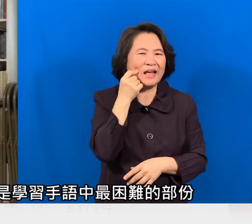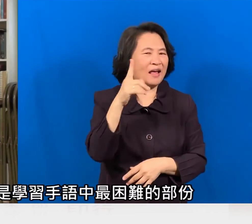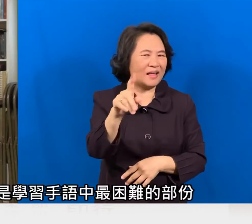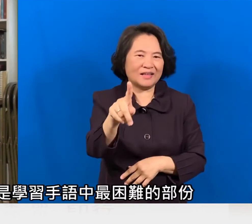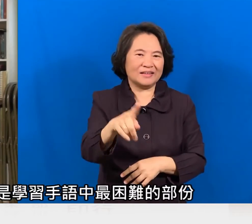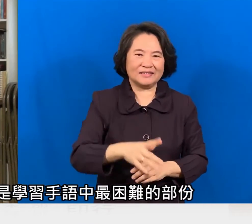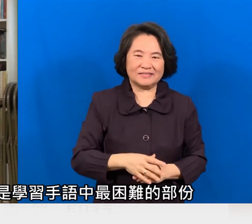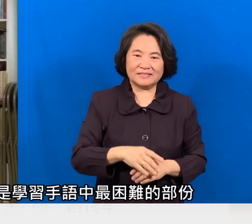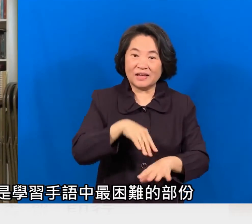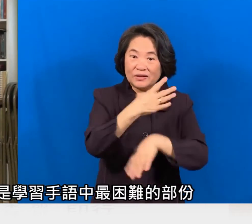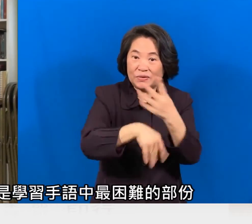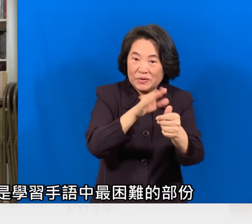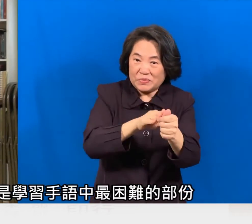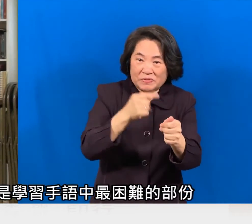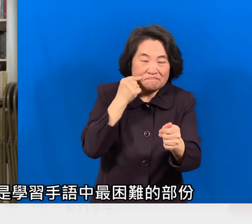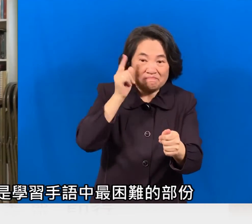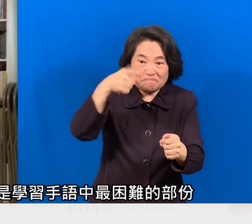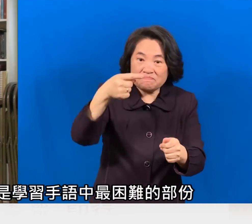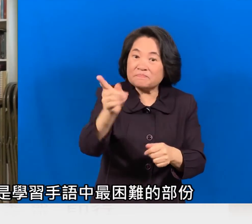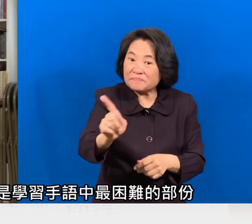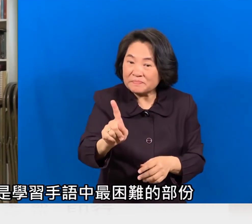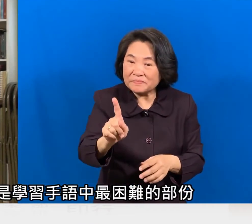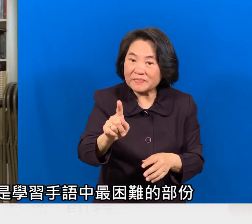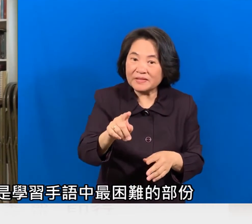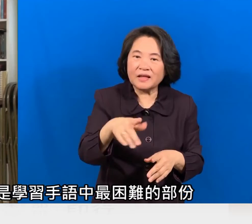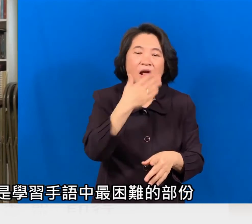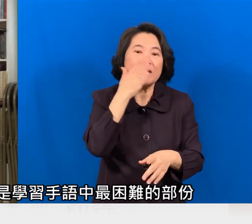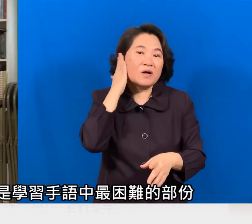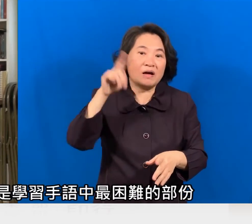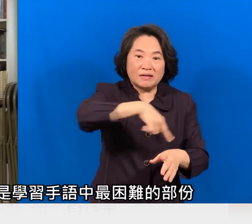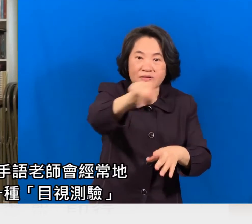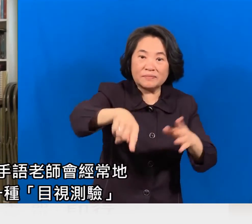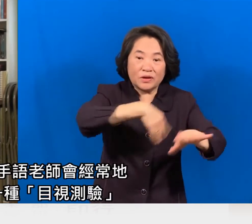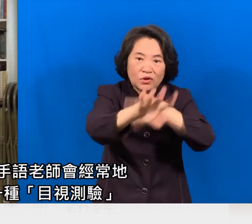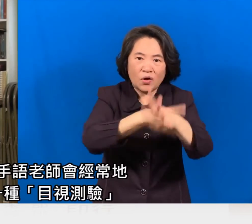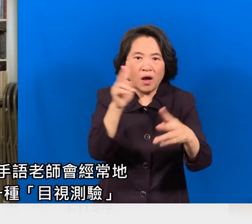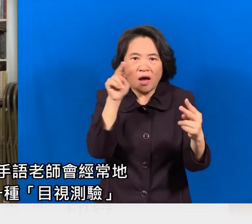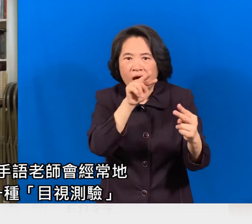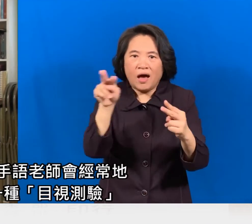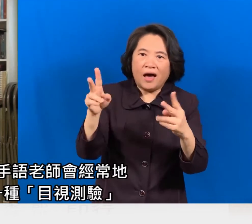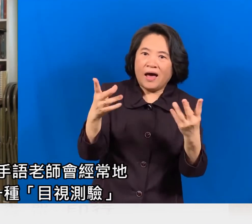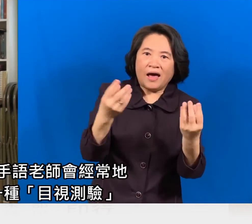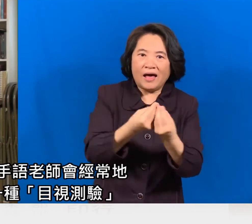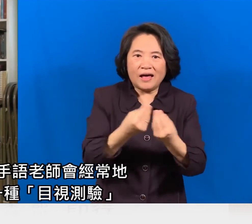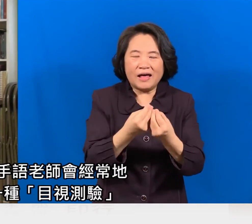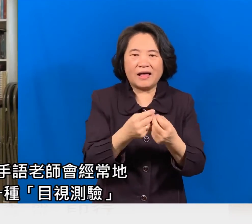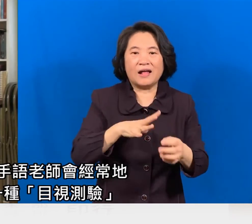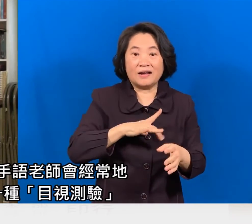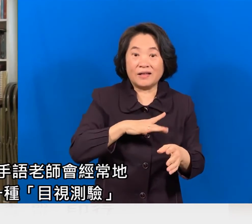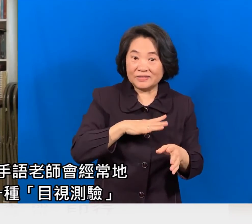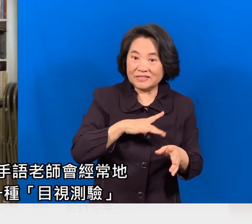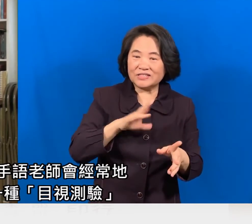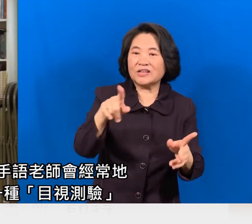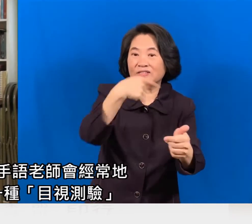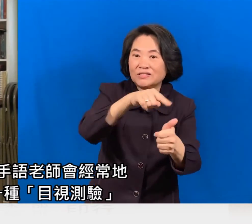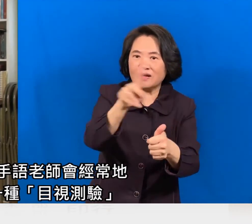attain. Developing this ability is the hardest part about learning sign language. As a result, your sign language teacher